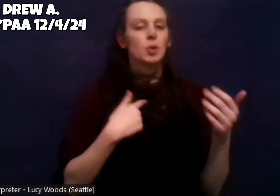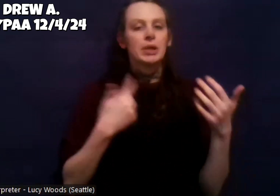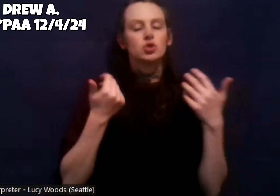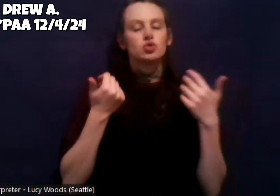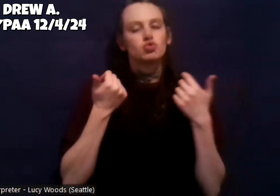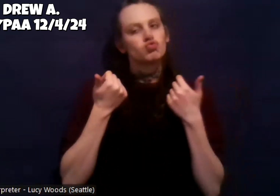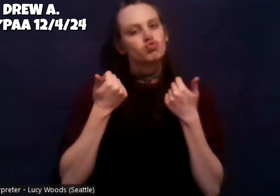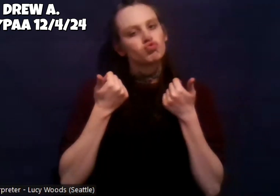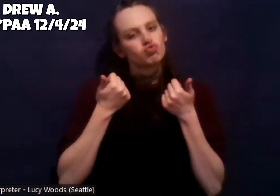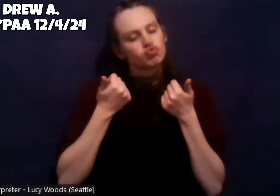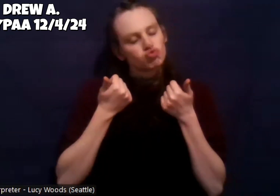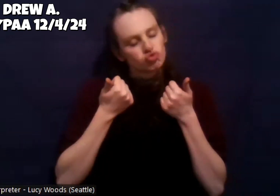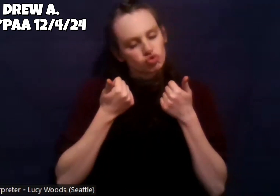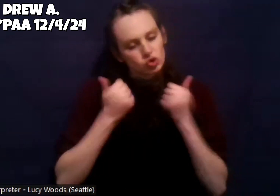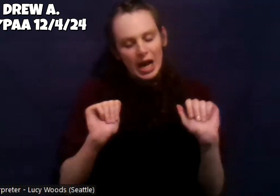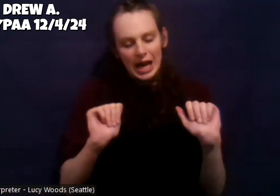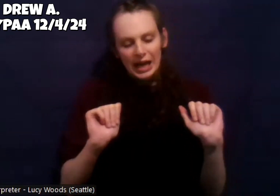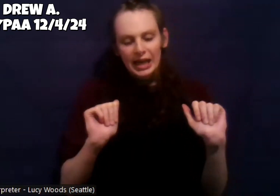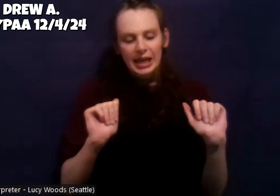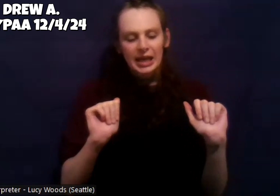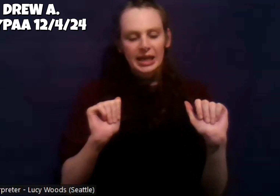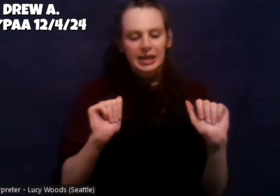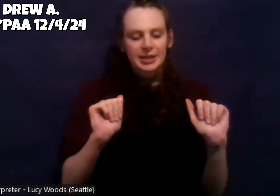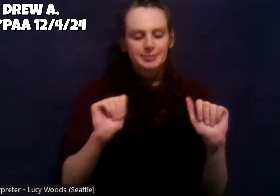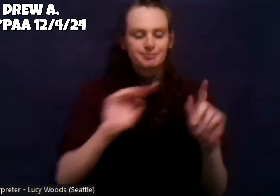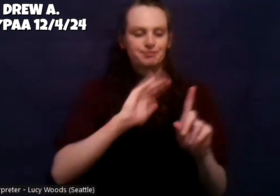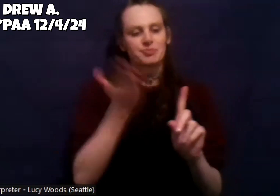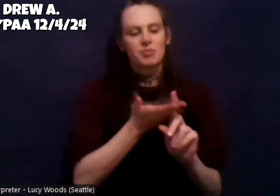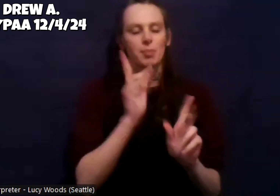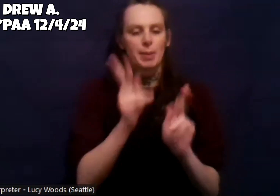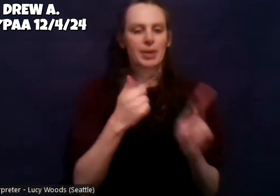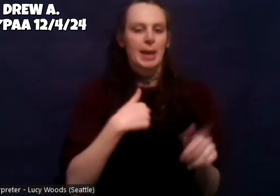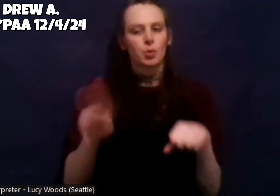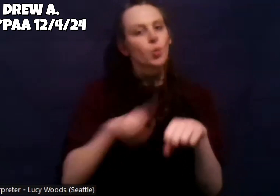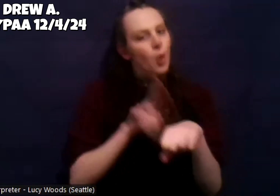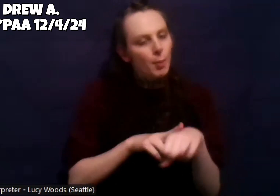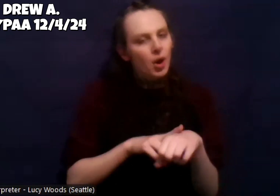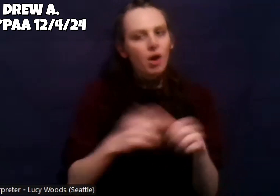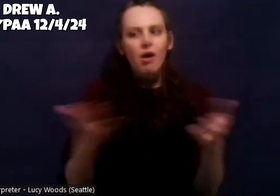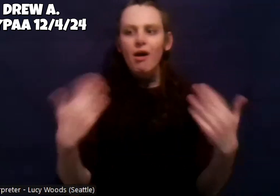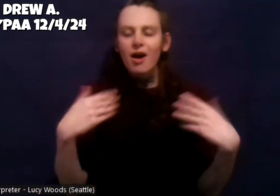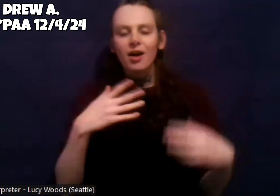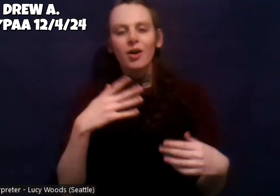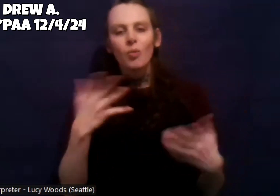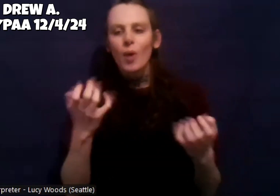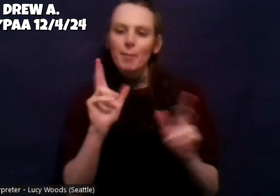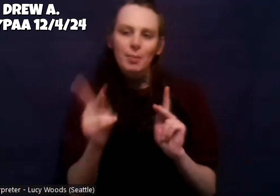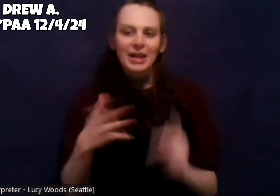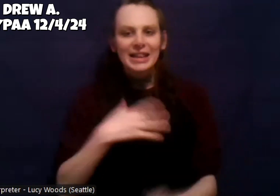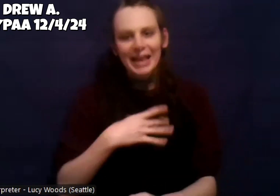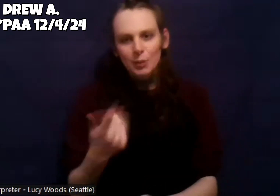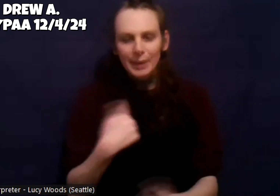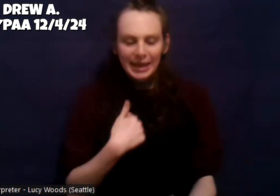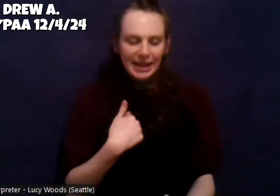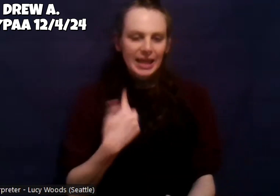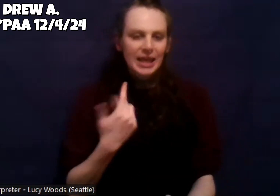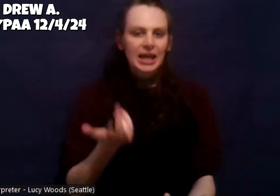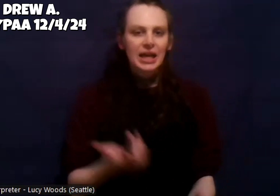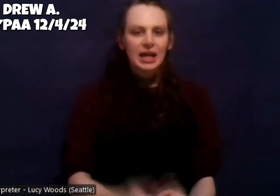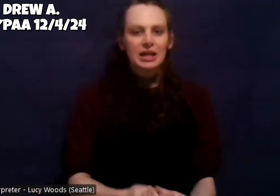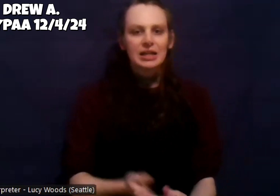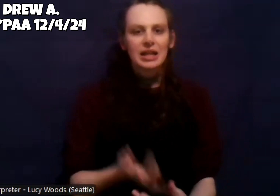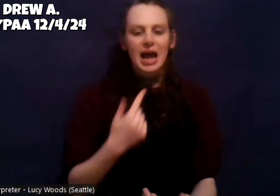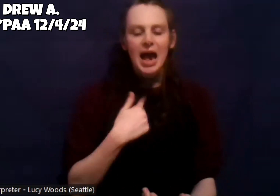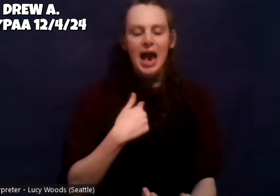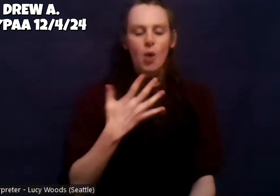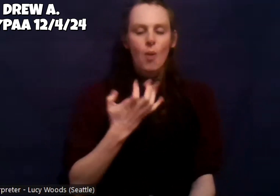to make people think that I'm normal, to make people like me, to be like just fly under the